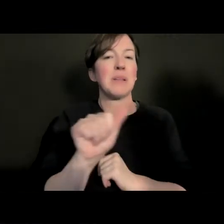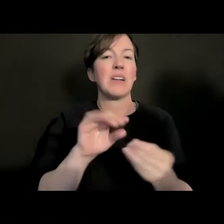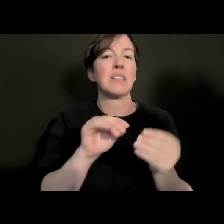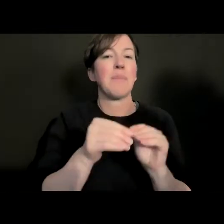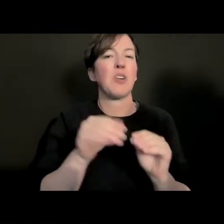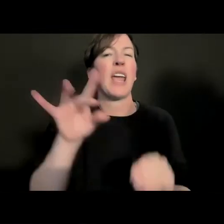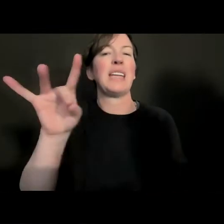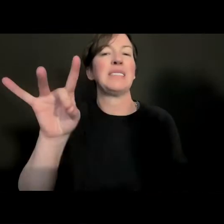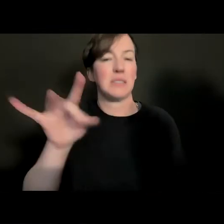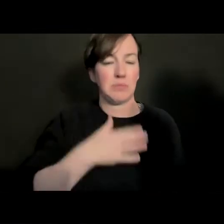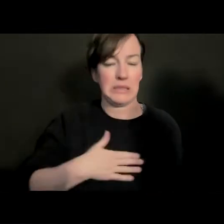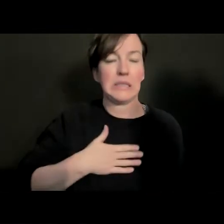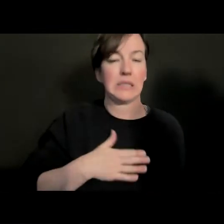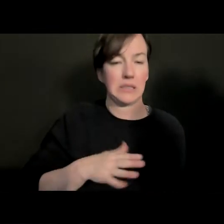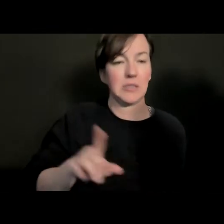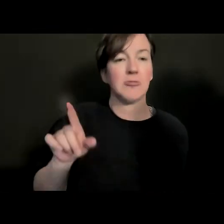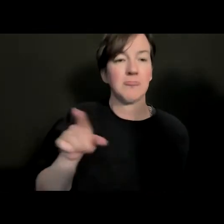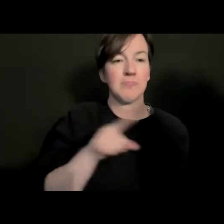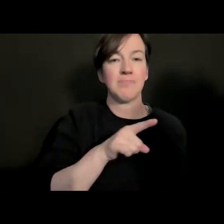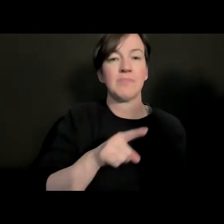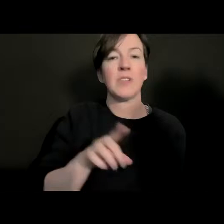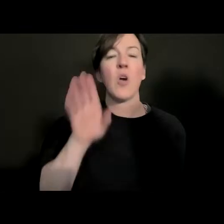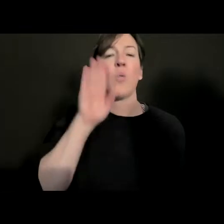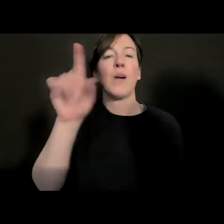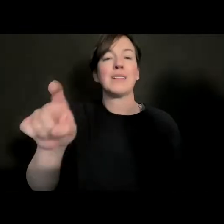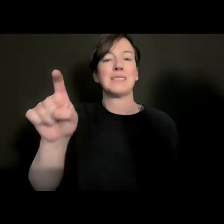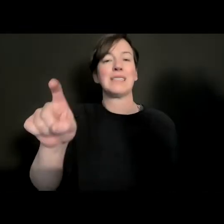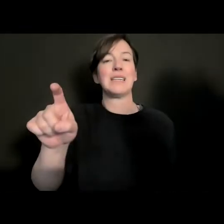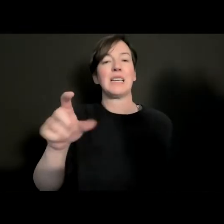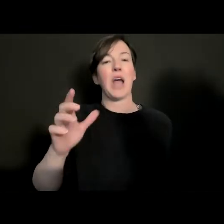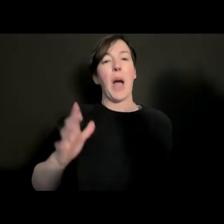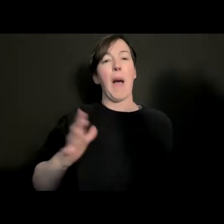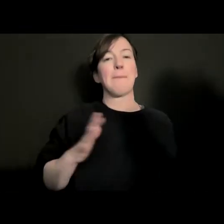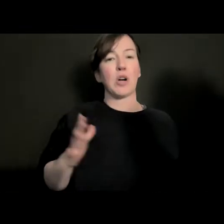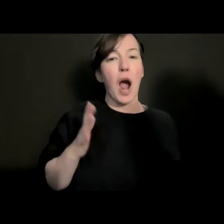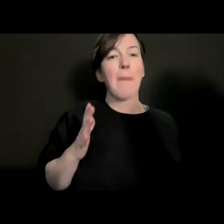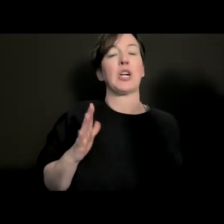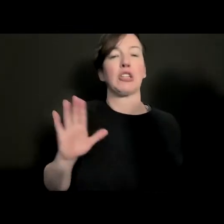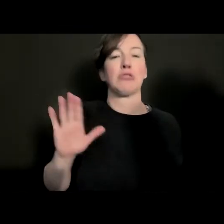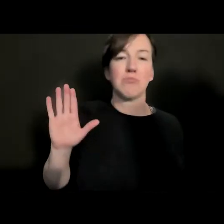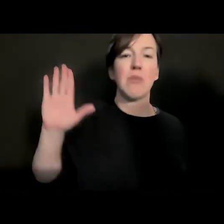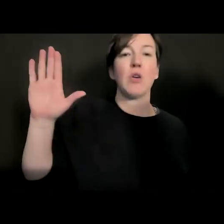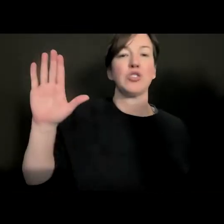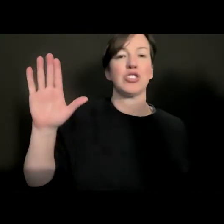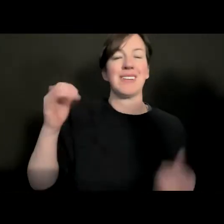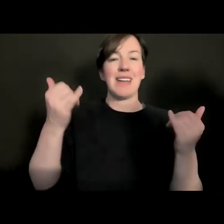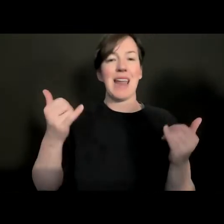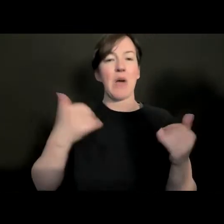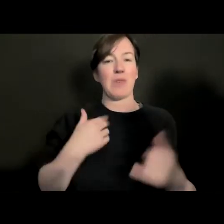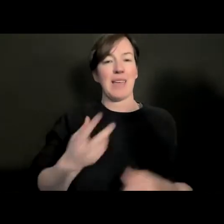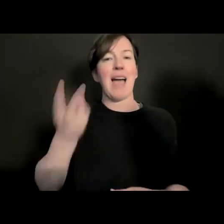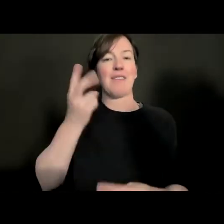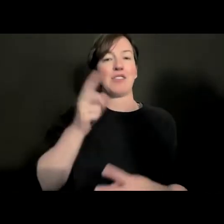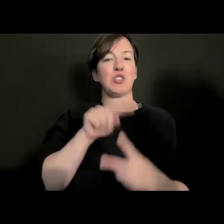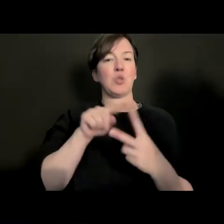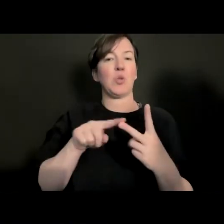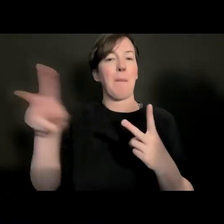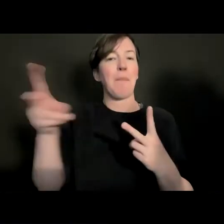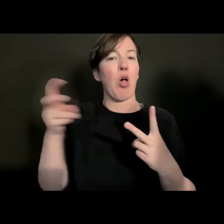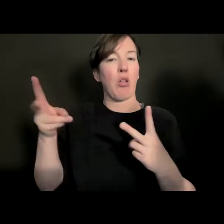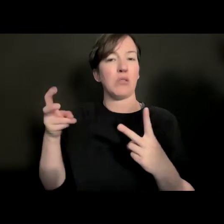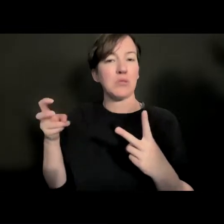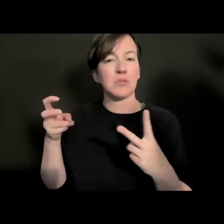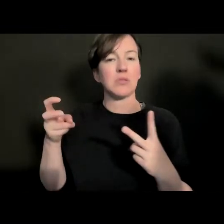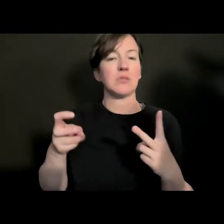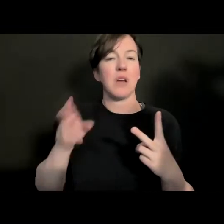Please. okay, so we're gonna need a proper motion now that we've got 2 of them being Yes. pulled. I'll